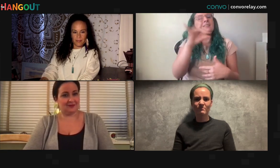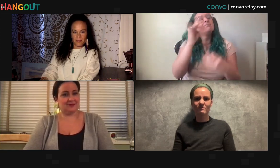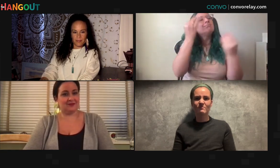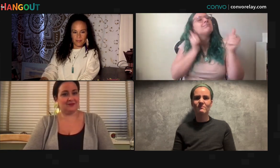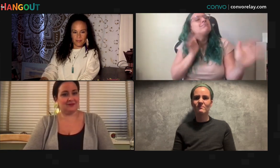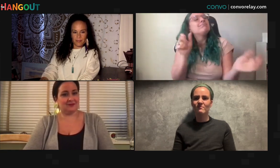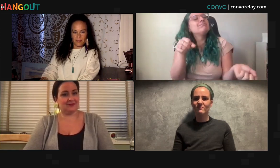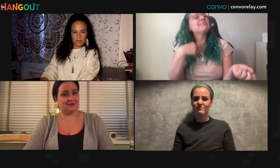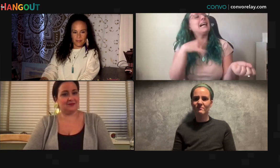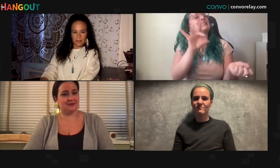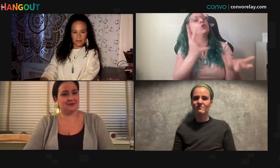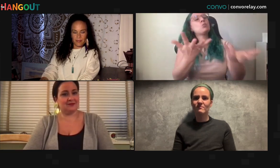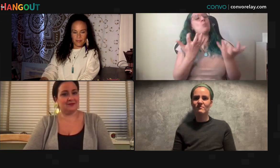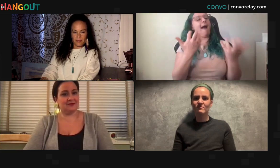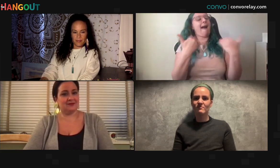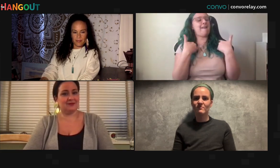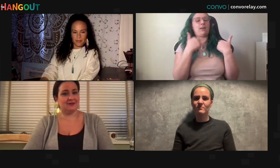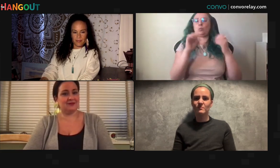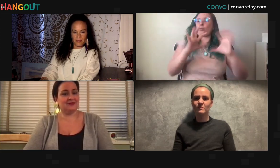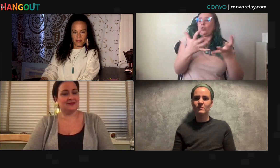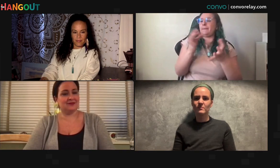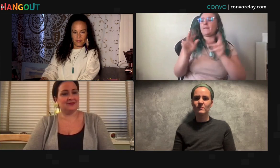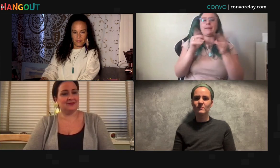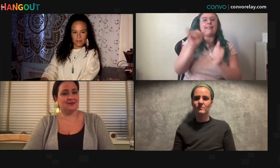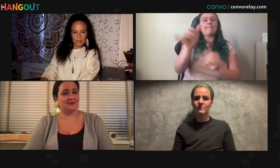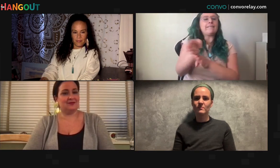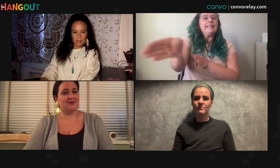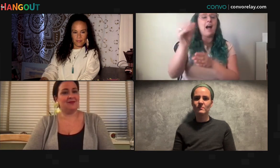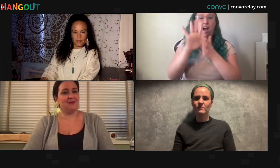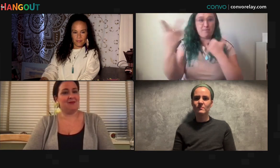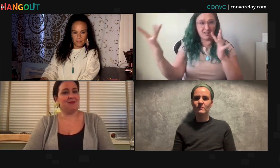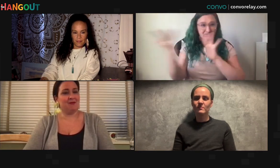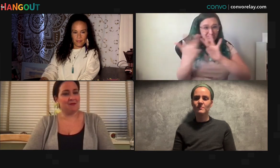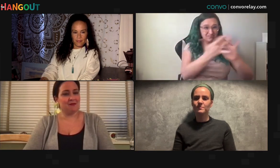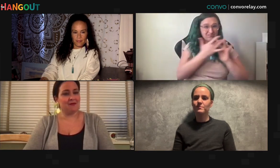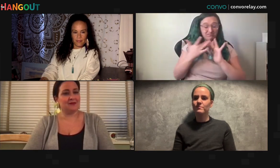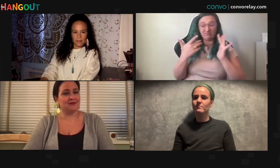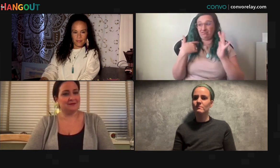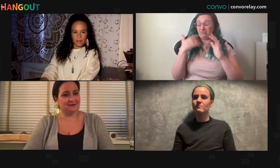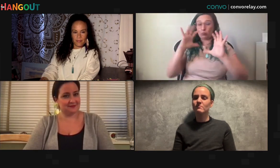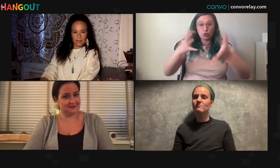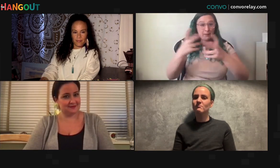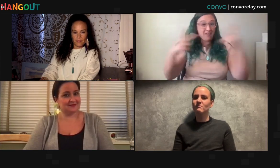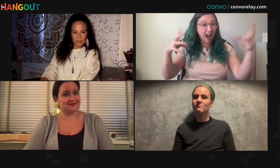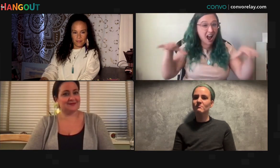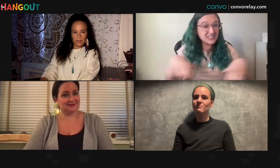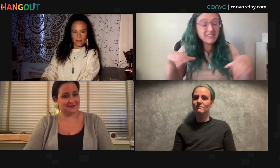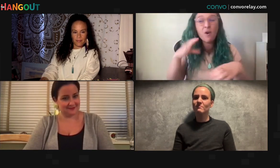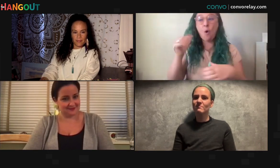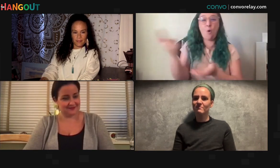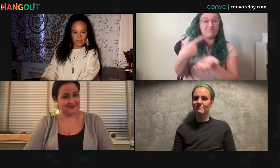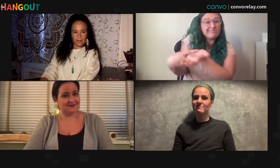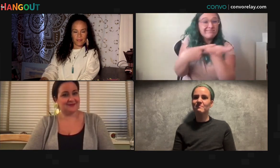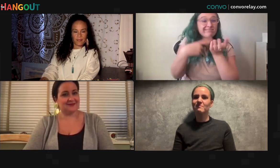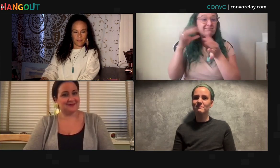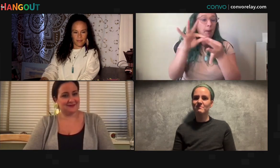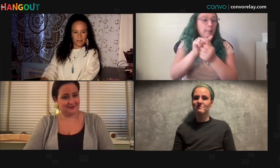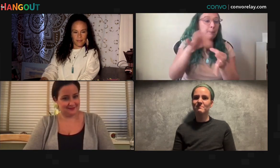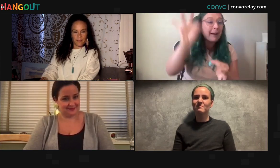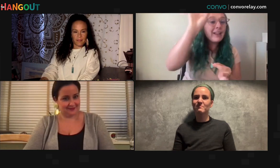felt so good. And I wanted to have a group of people in that field. And what ended up happening is that so many people